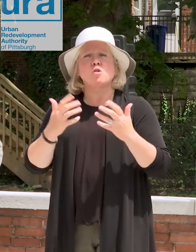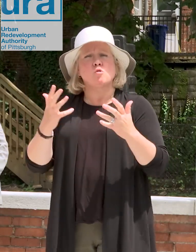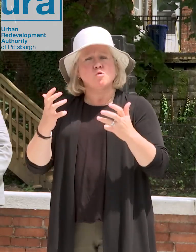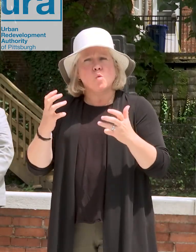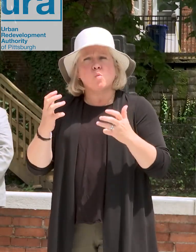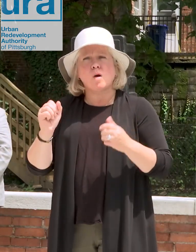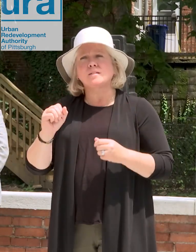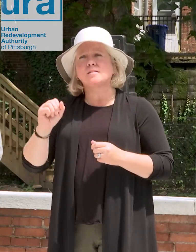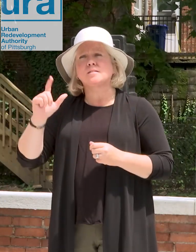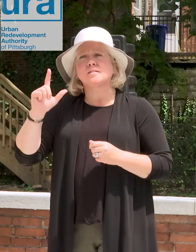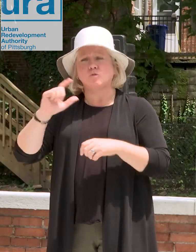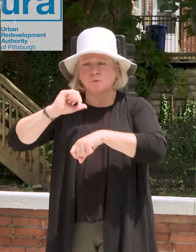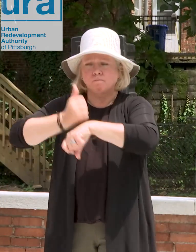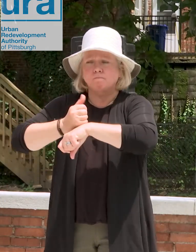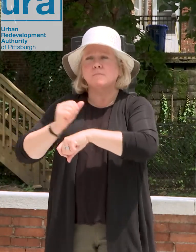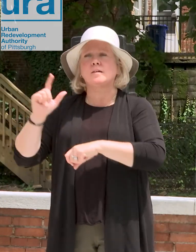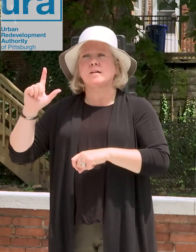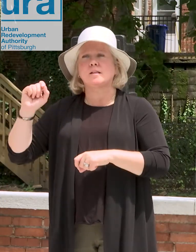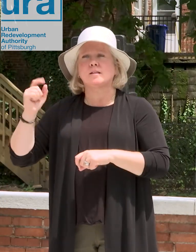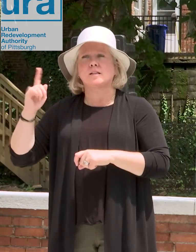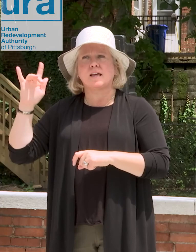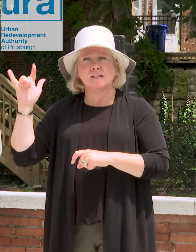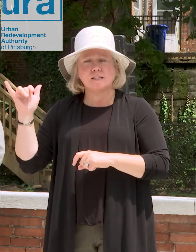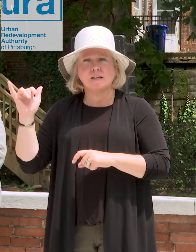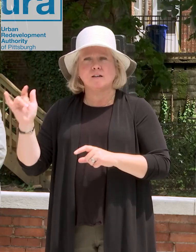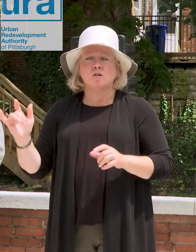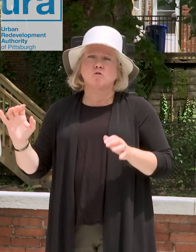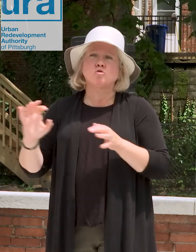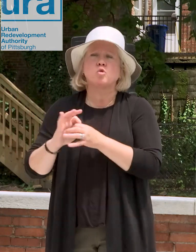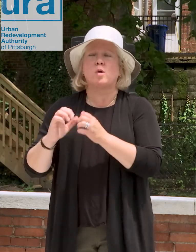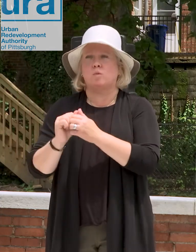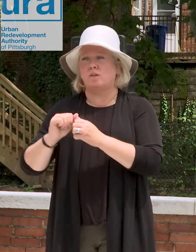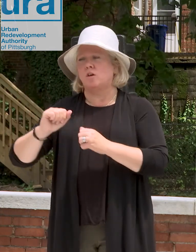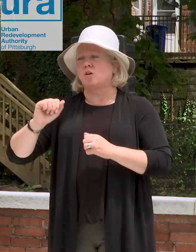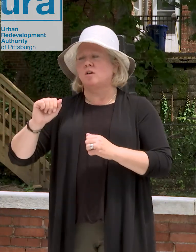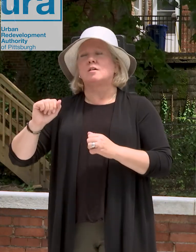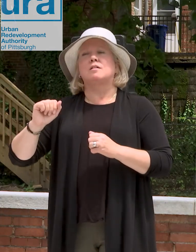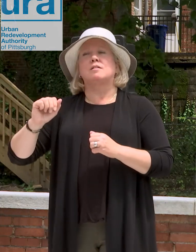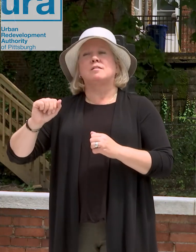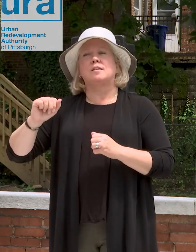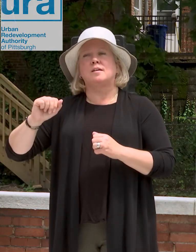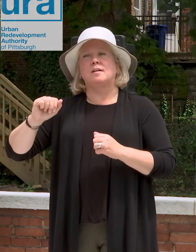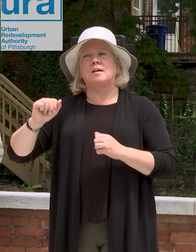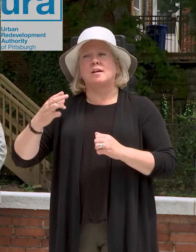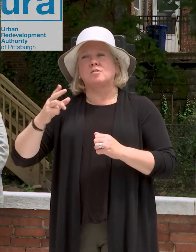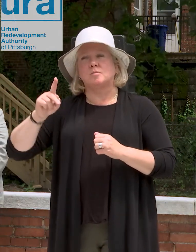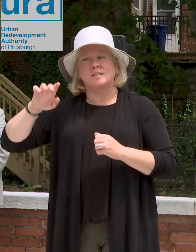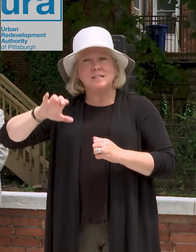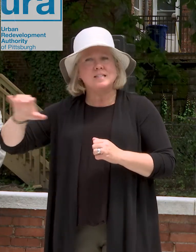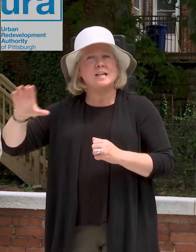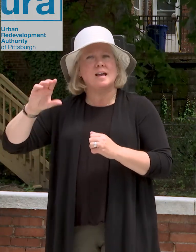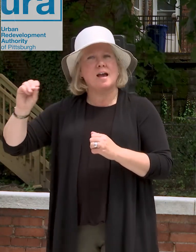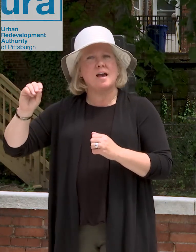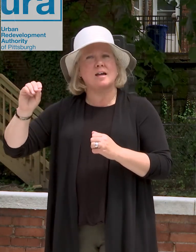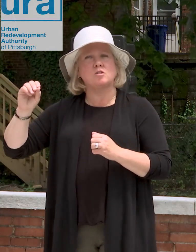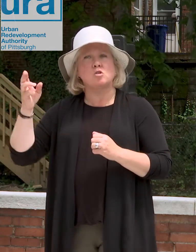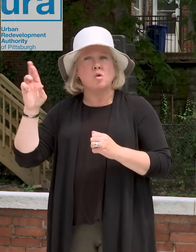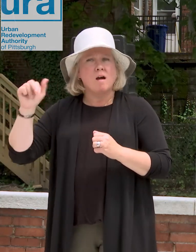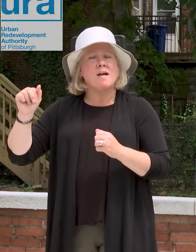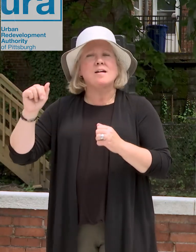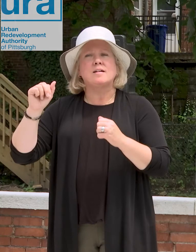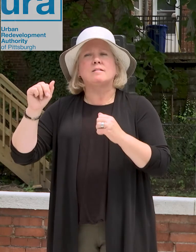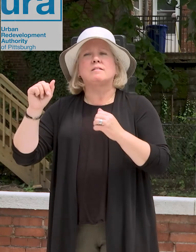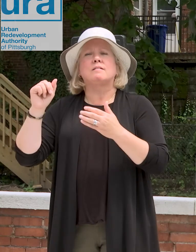that'll last forever, join with the PHDC and the URA to help change these neighborhoods and make a change and a difference that'll